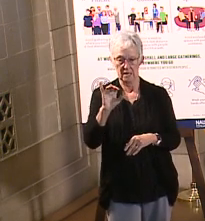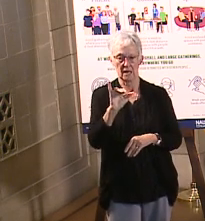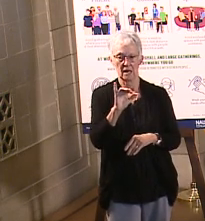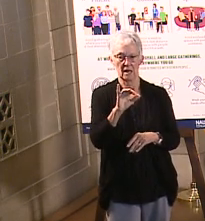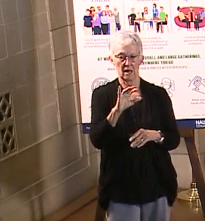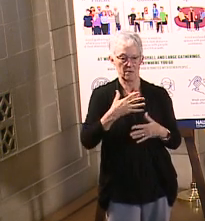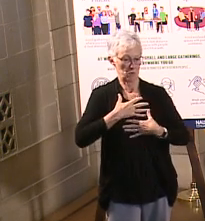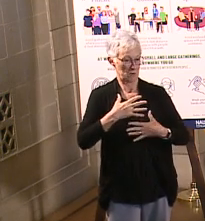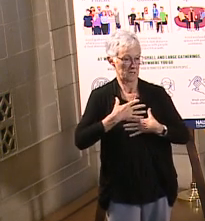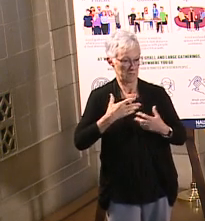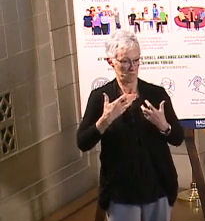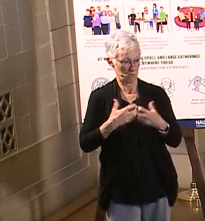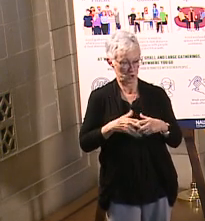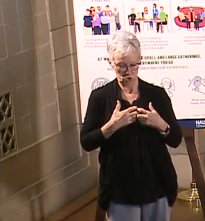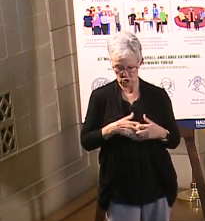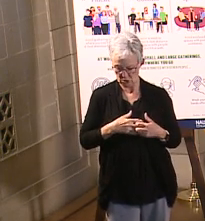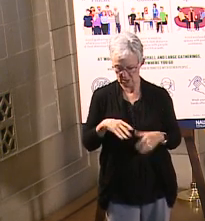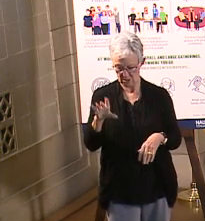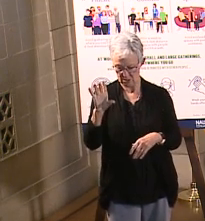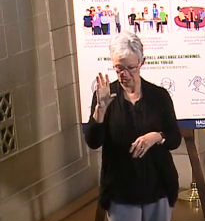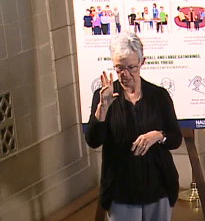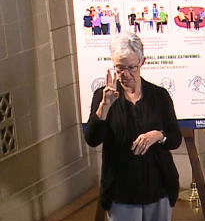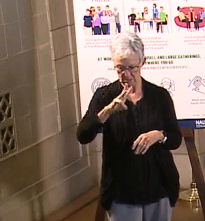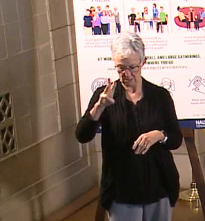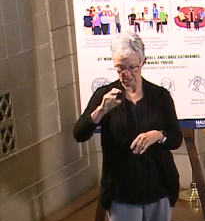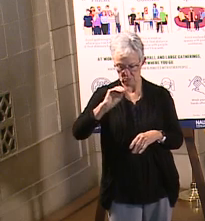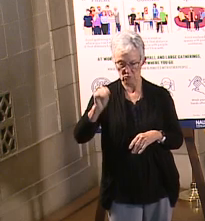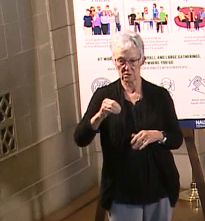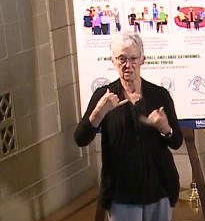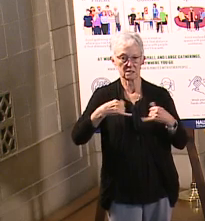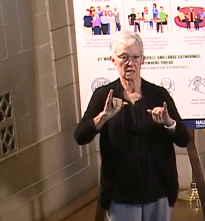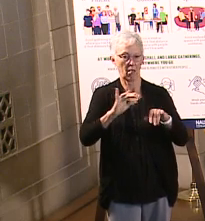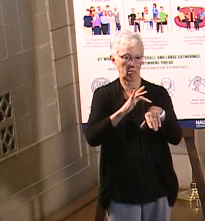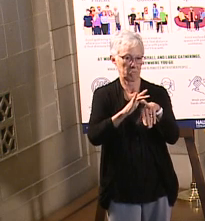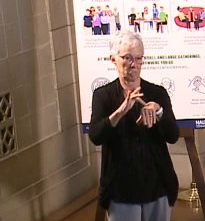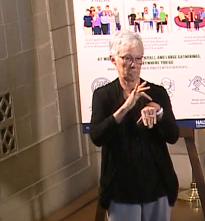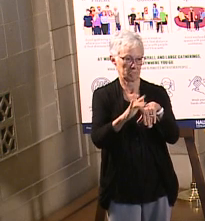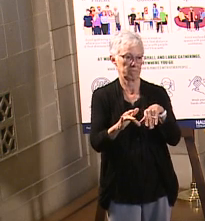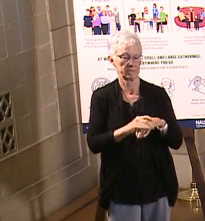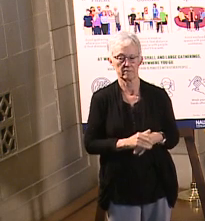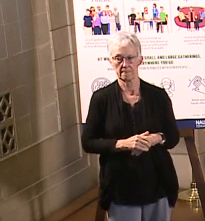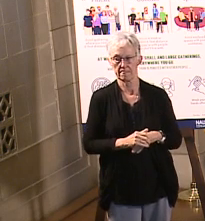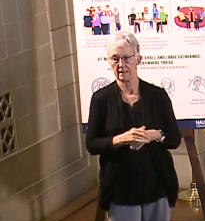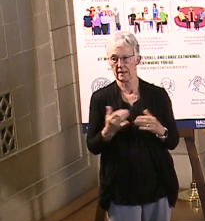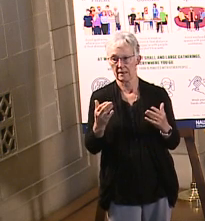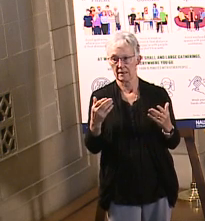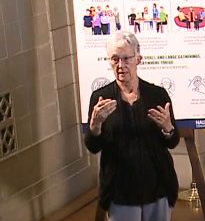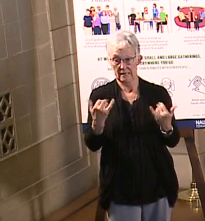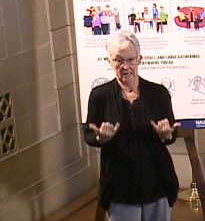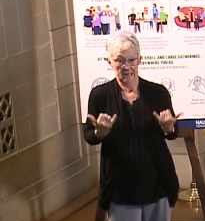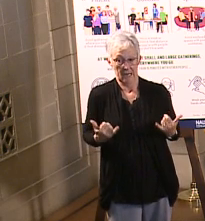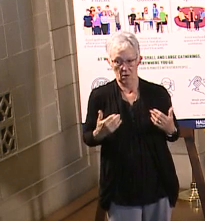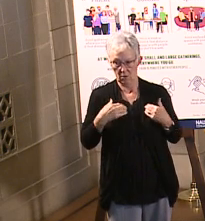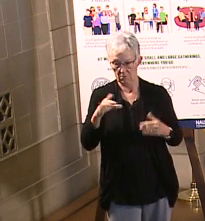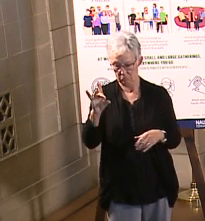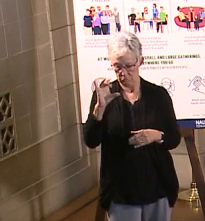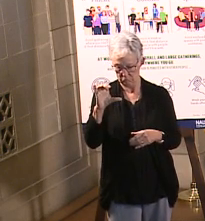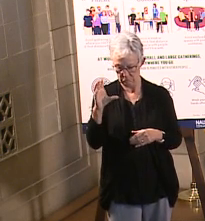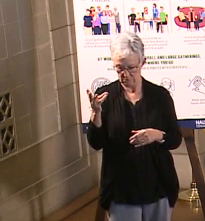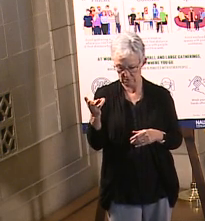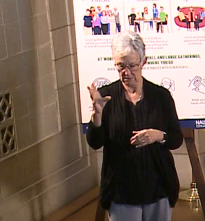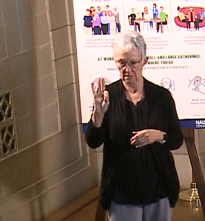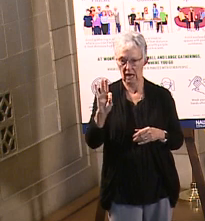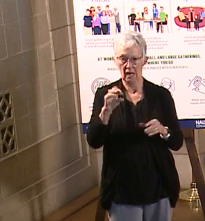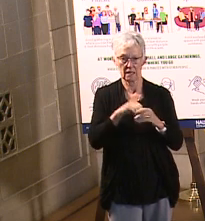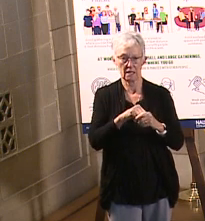at 869 hospitalizations for coronavirus. Compare that to October 1st, we were at 227.